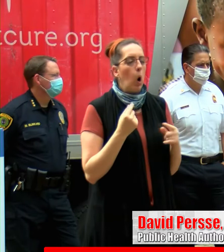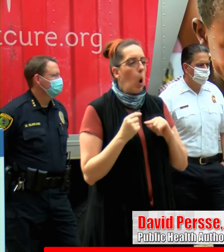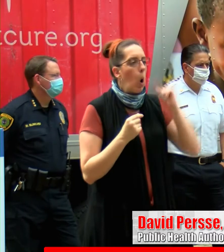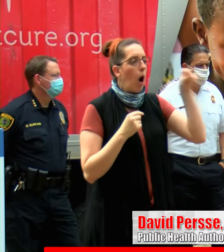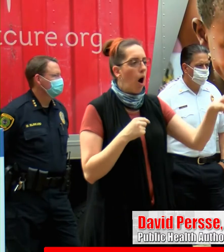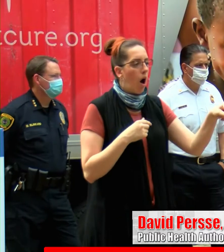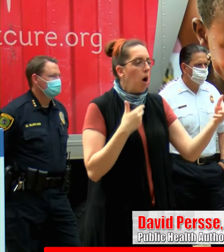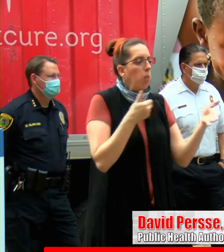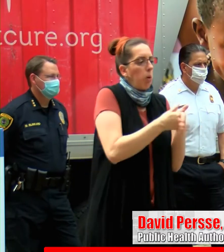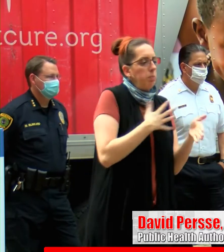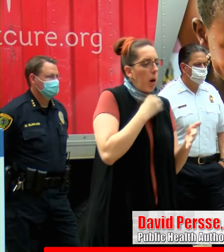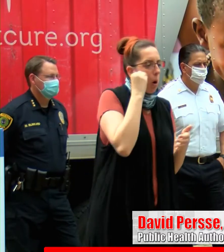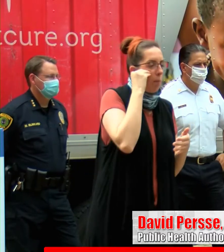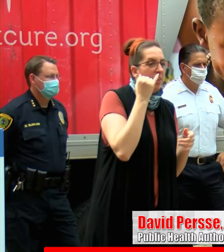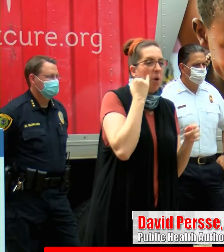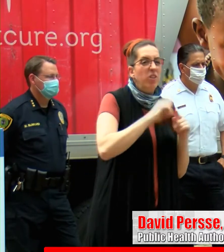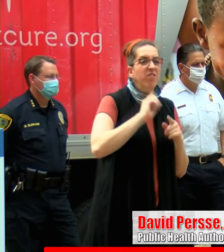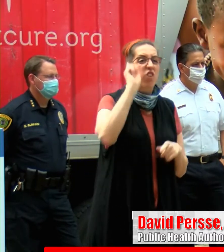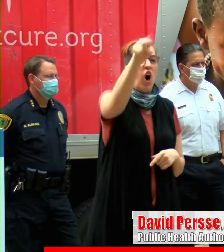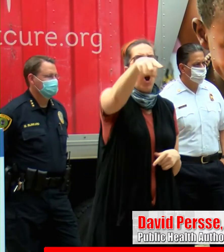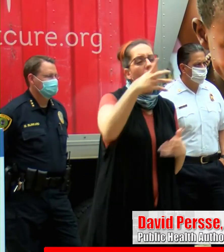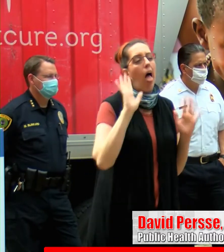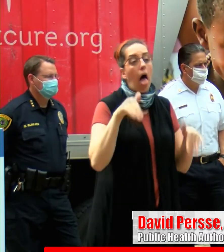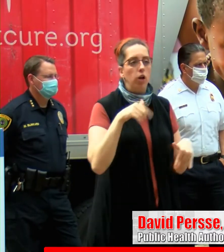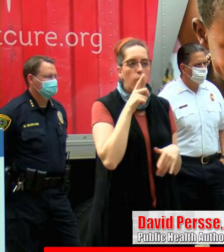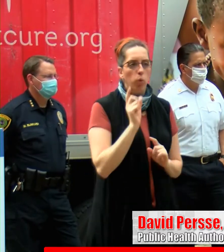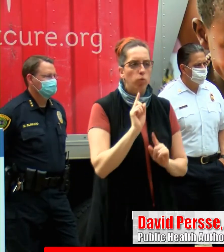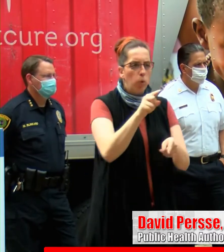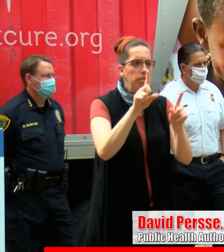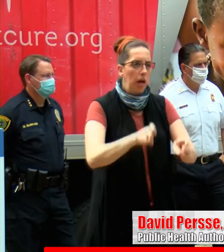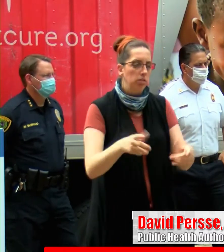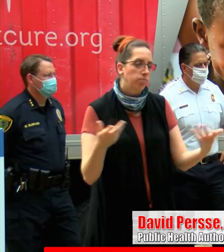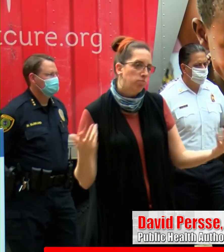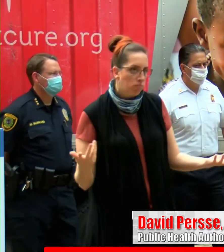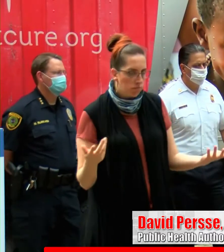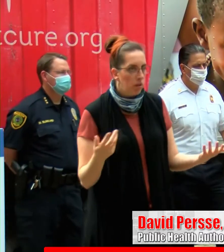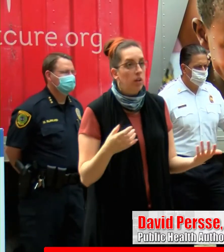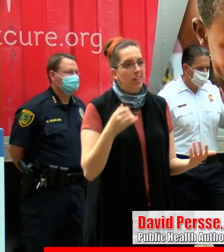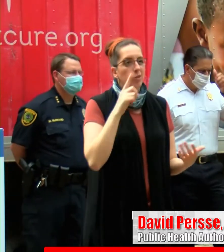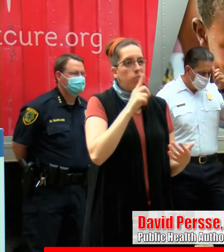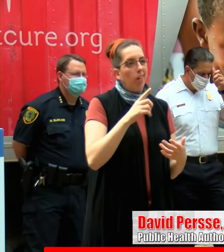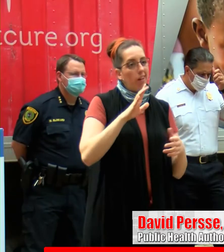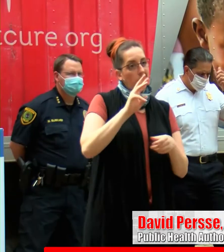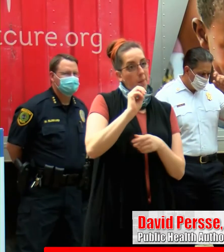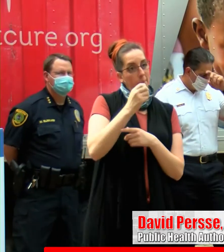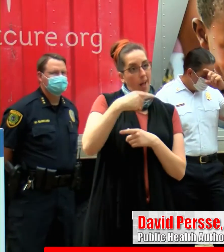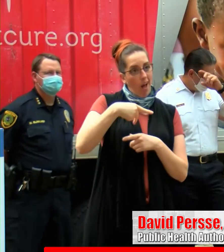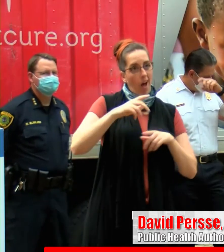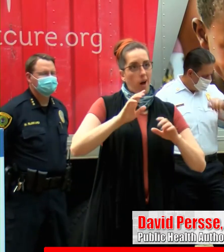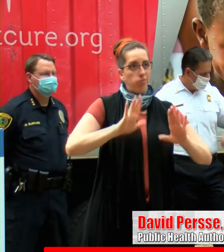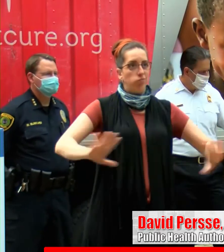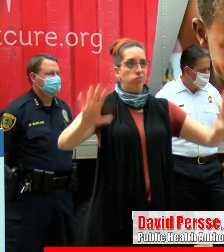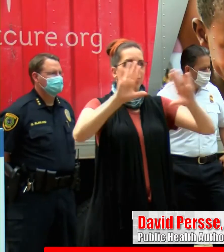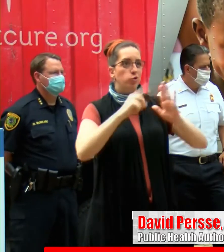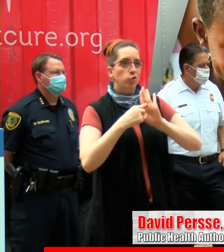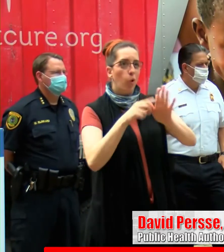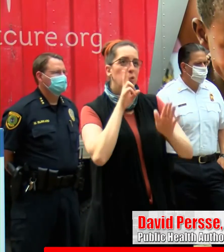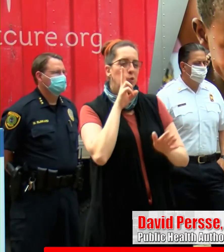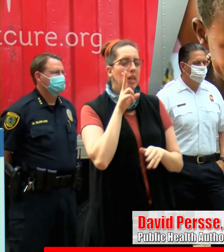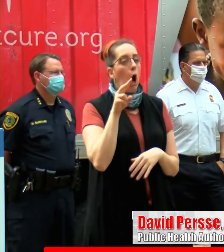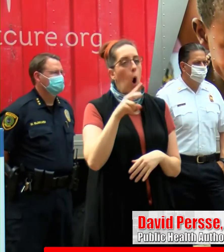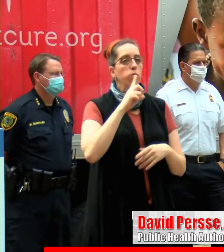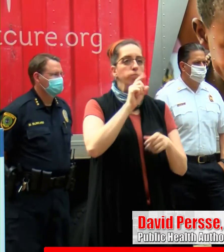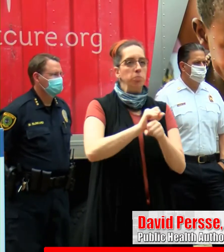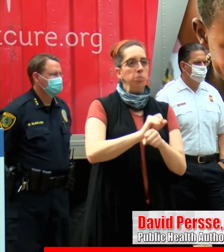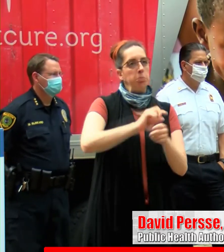tested which are near their home, and if it's too far, they just don't go. And so whatever our maps that are going to come out, whatever they're going to show, they need to be taken with a grain of